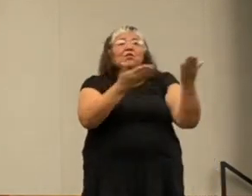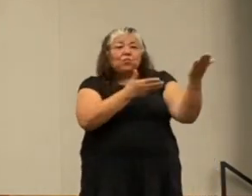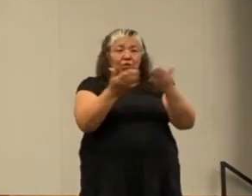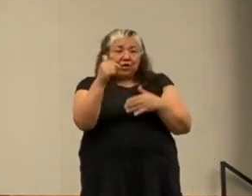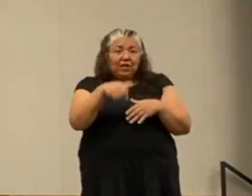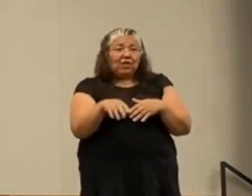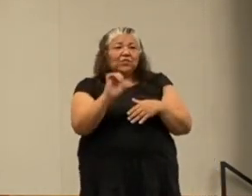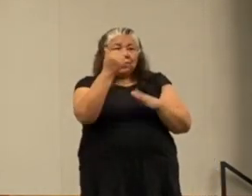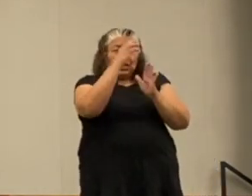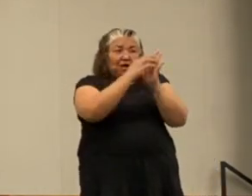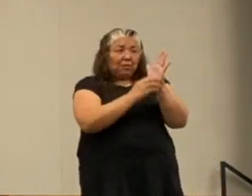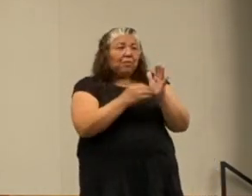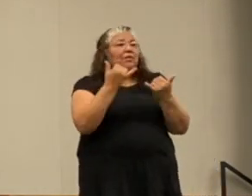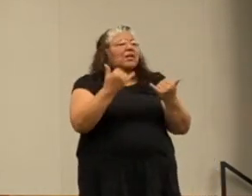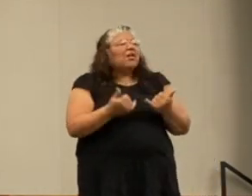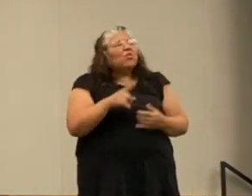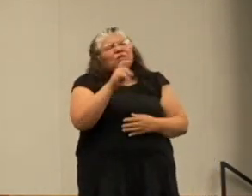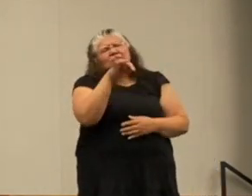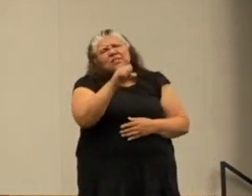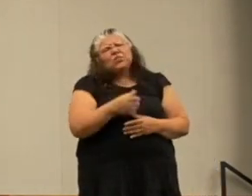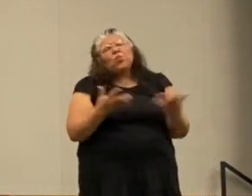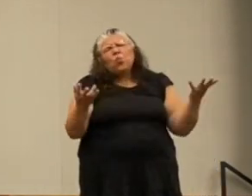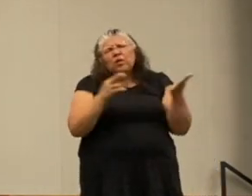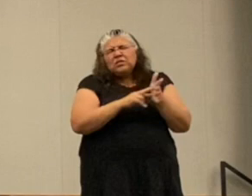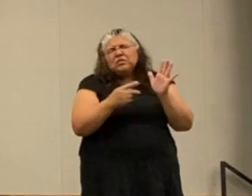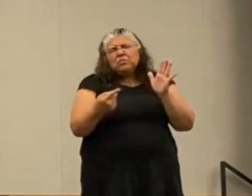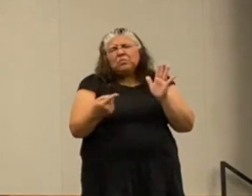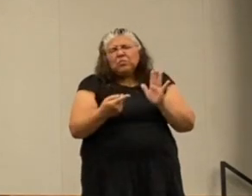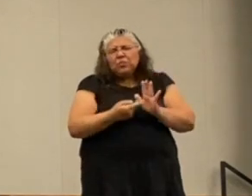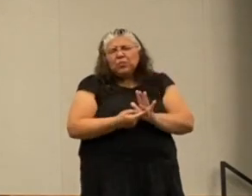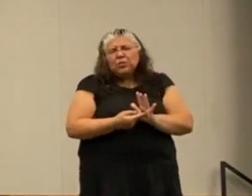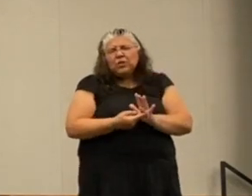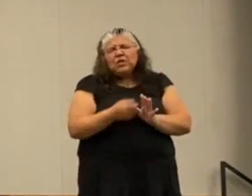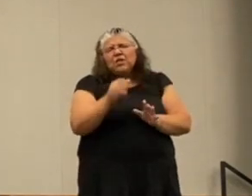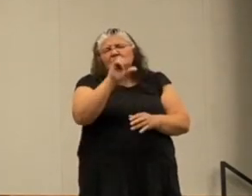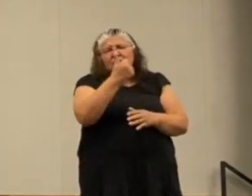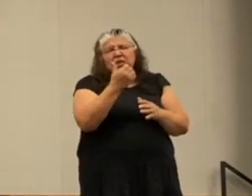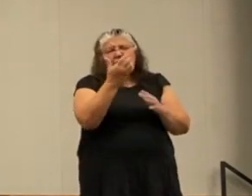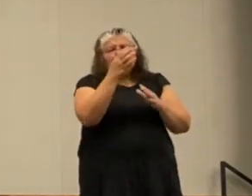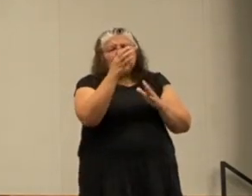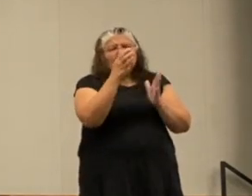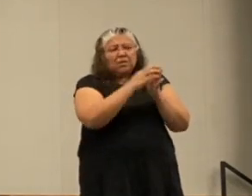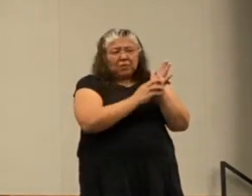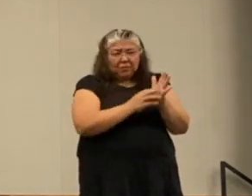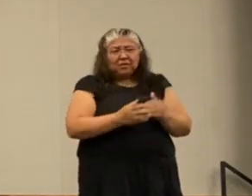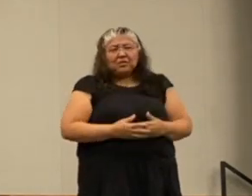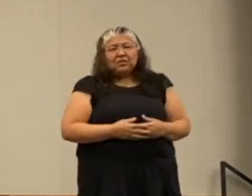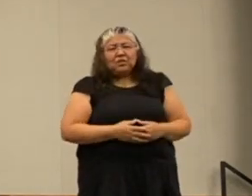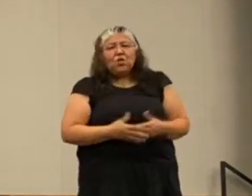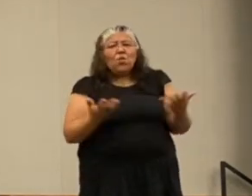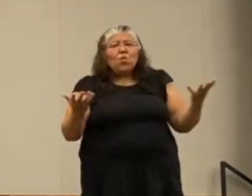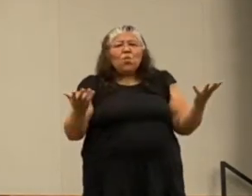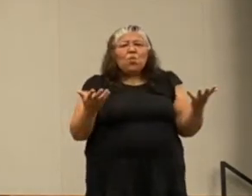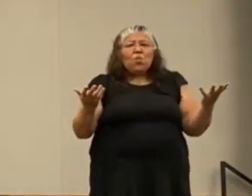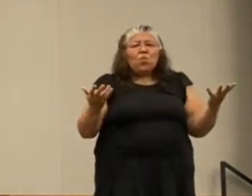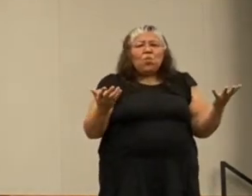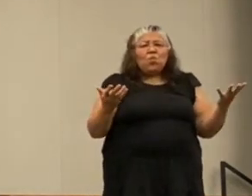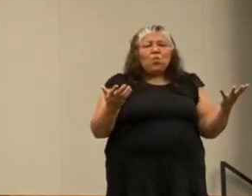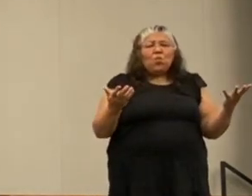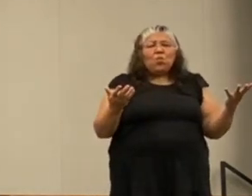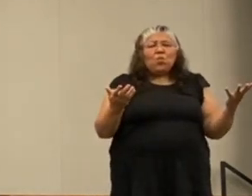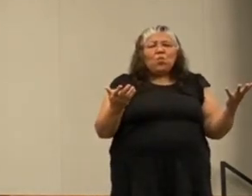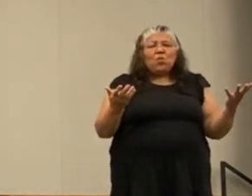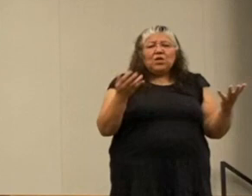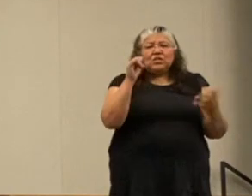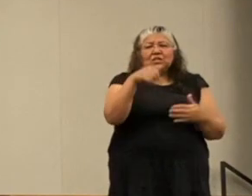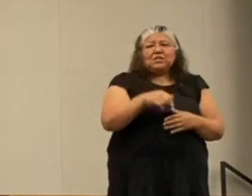Ten Commandments. But the question is what's the purpose of the Ten Commandments? What's the purpose of it? The